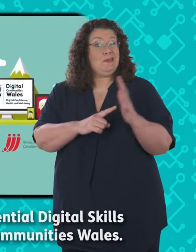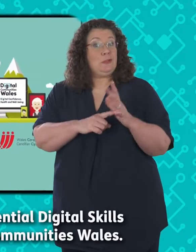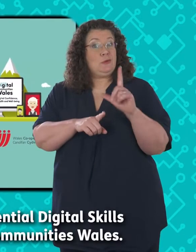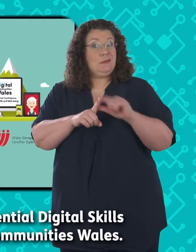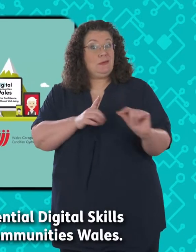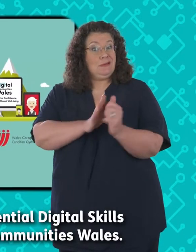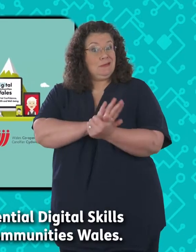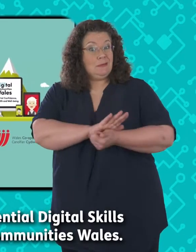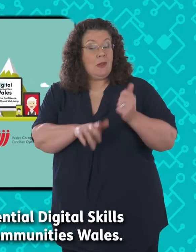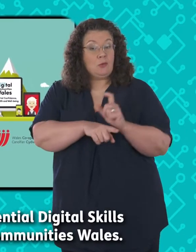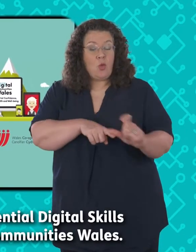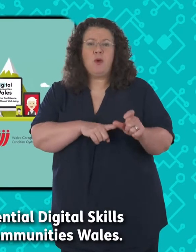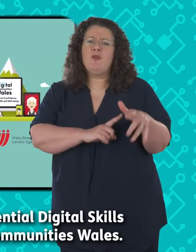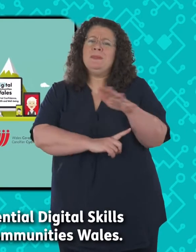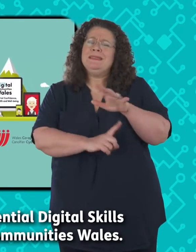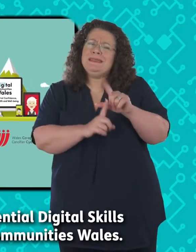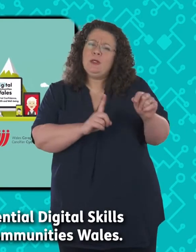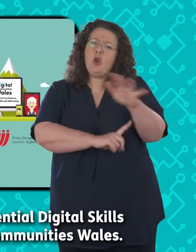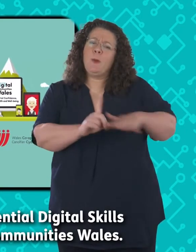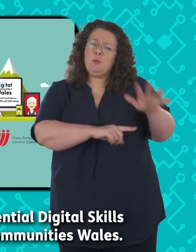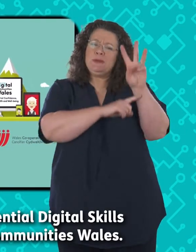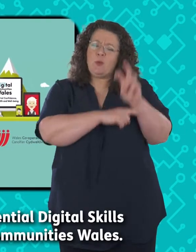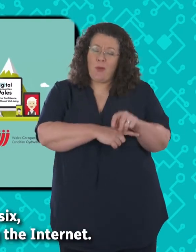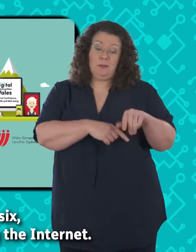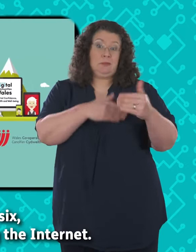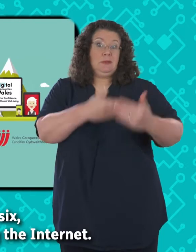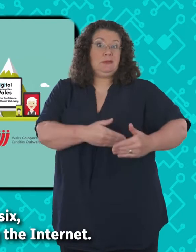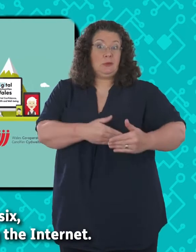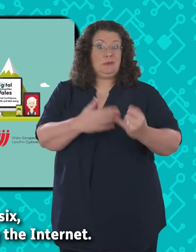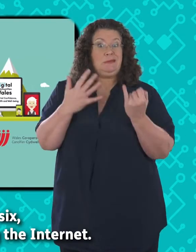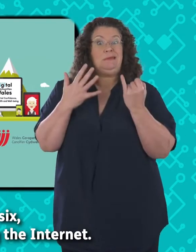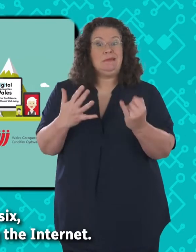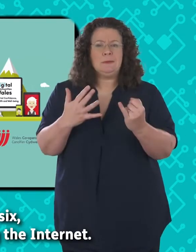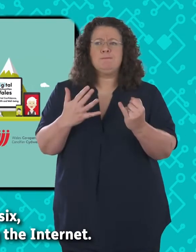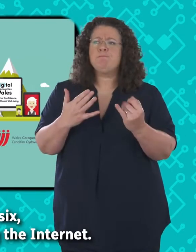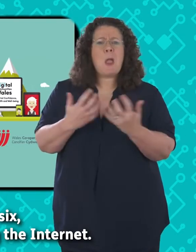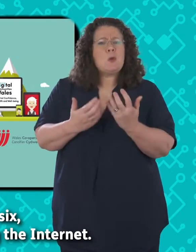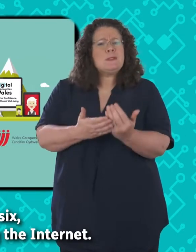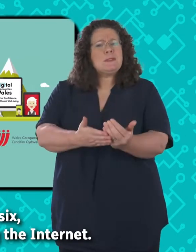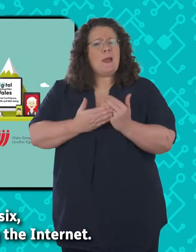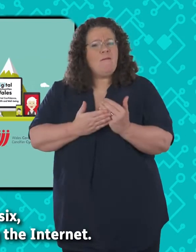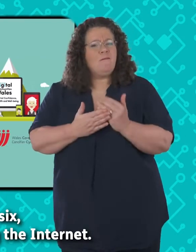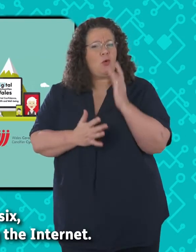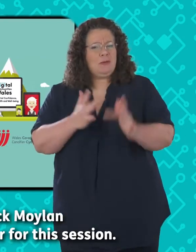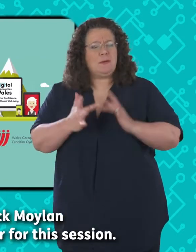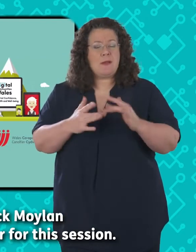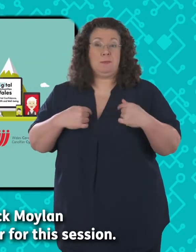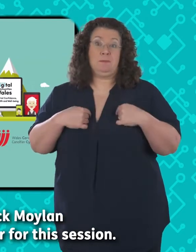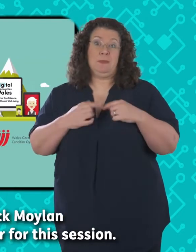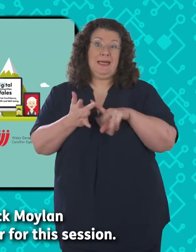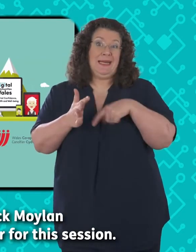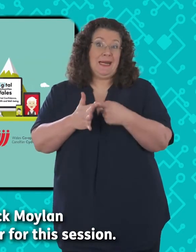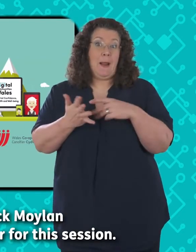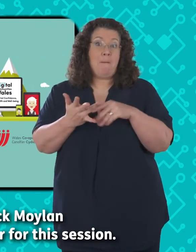Welcome to the Essential Digital Skills course from Digital Communities Wales, Session 6, Staying Safe Using the Internet. My name